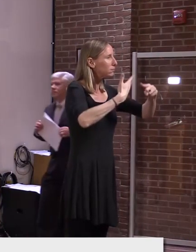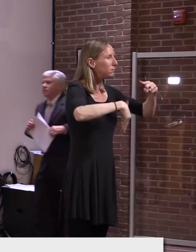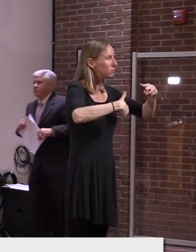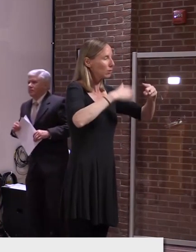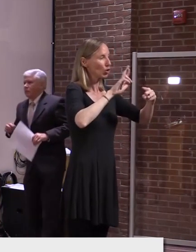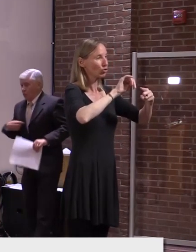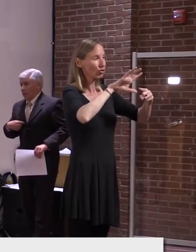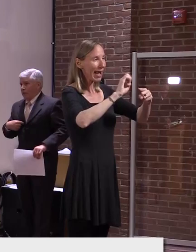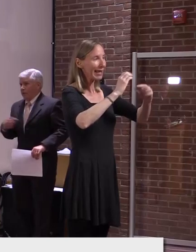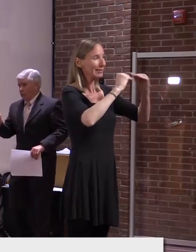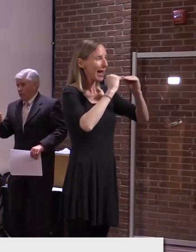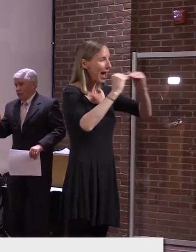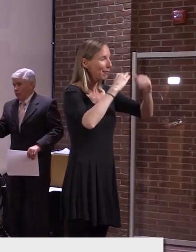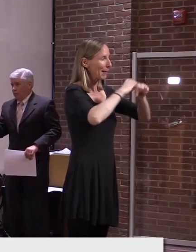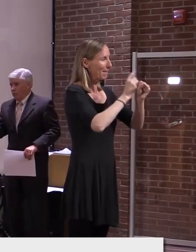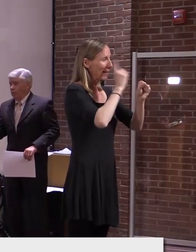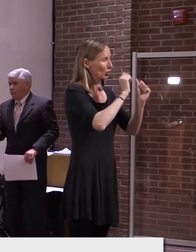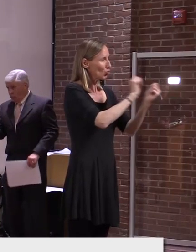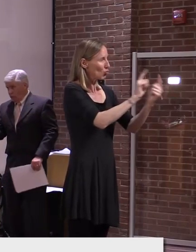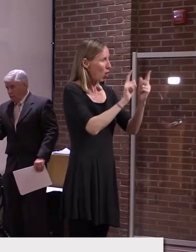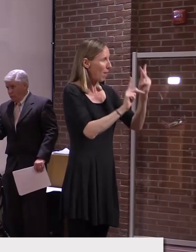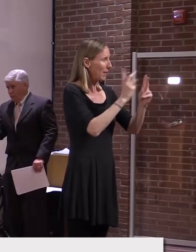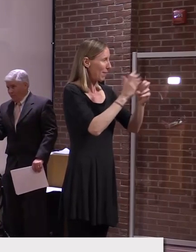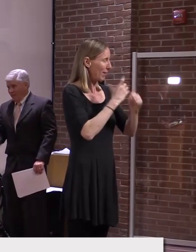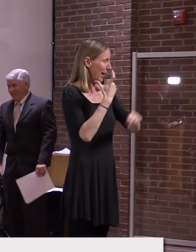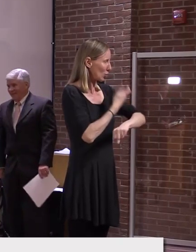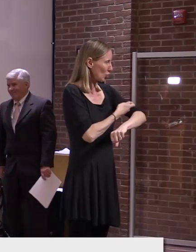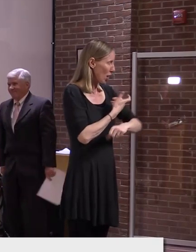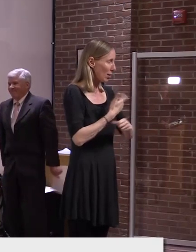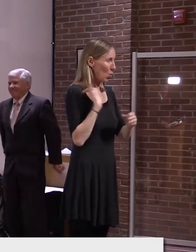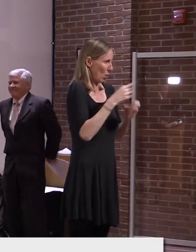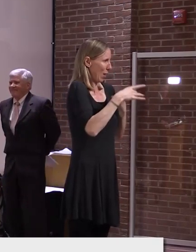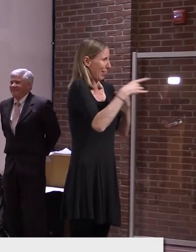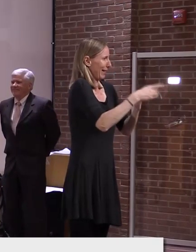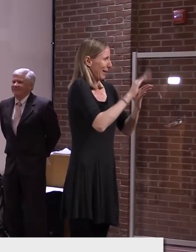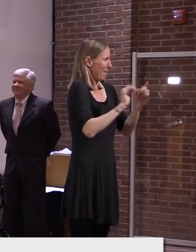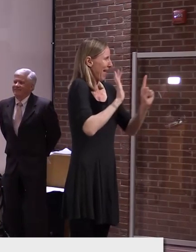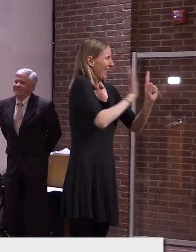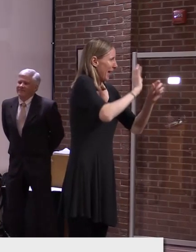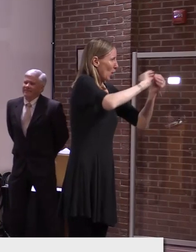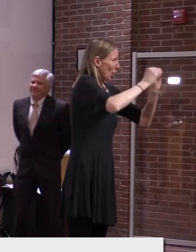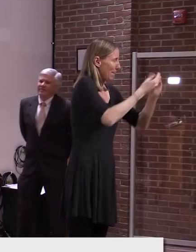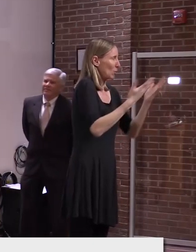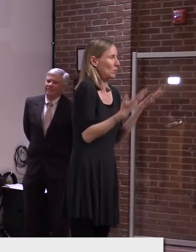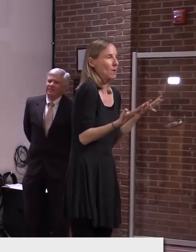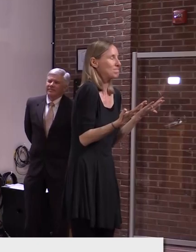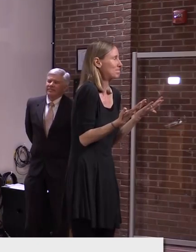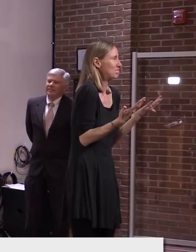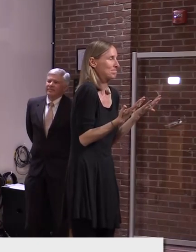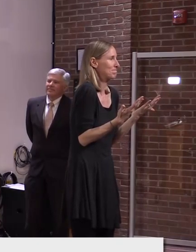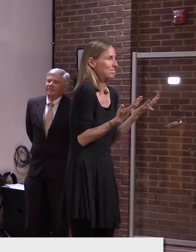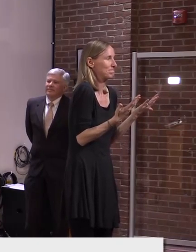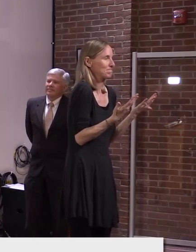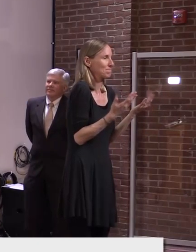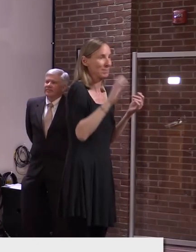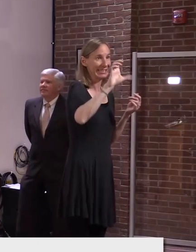equity sector. So we were actually leading by their measure. So I